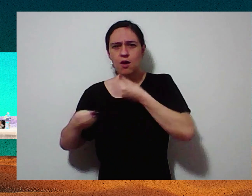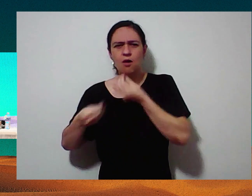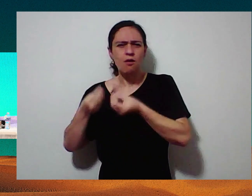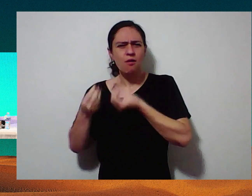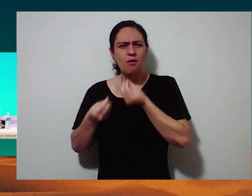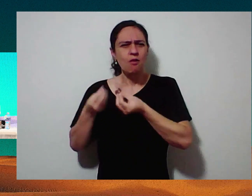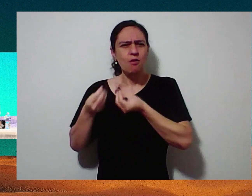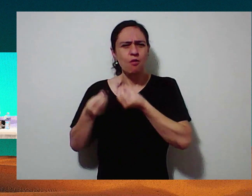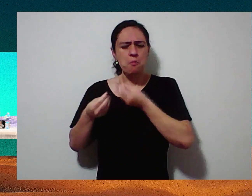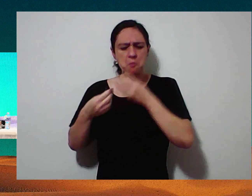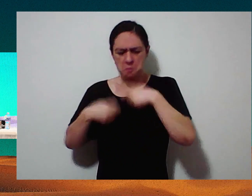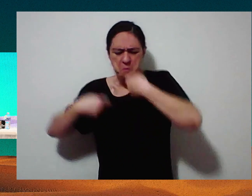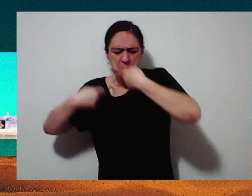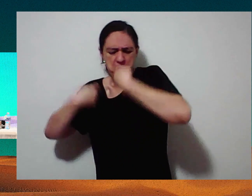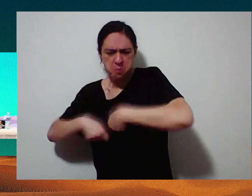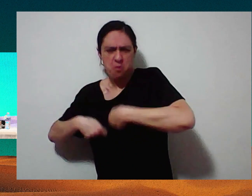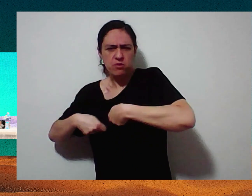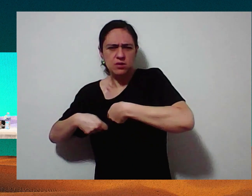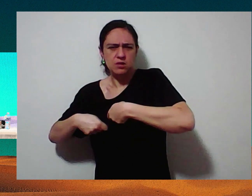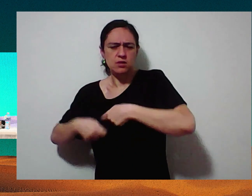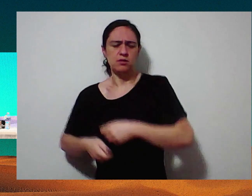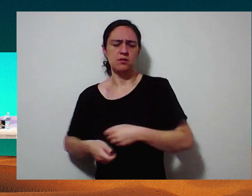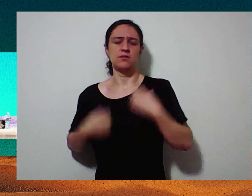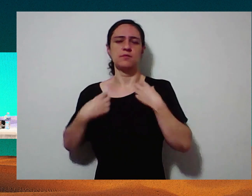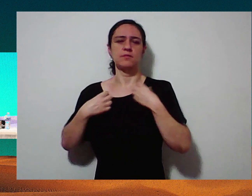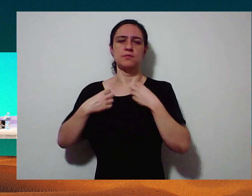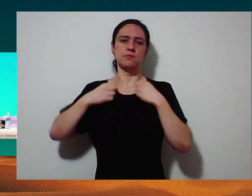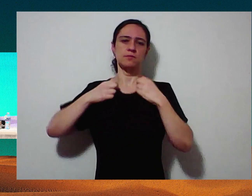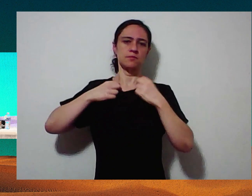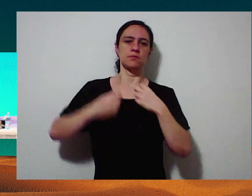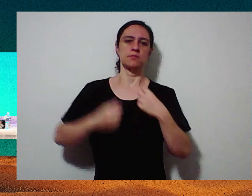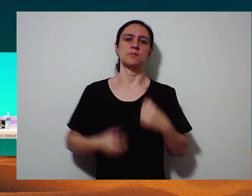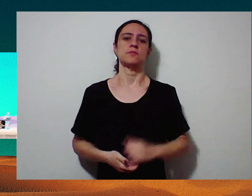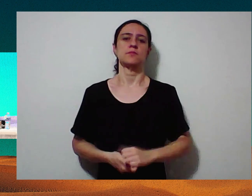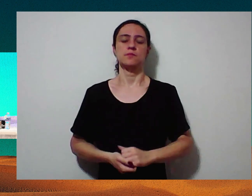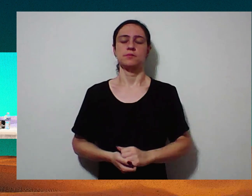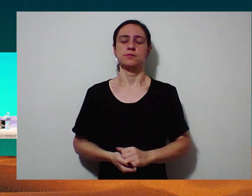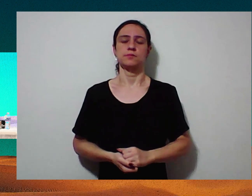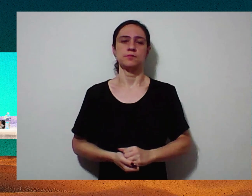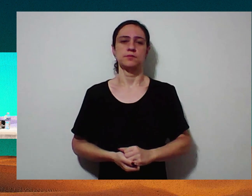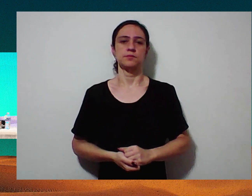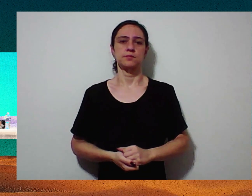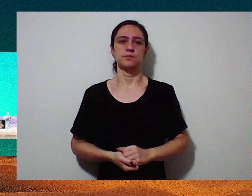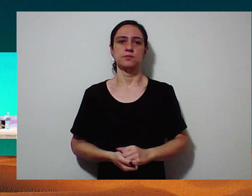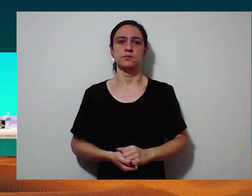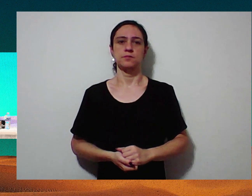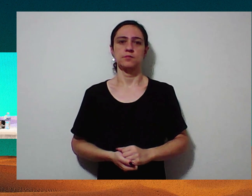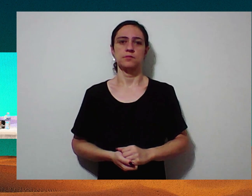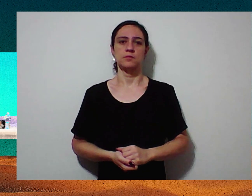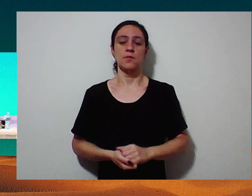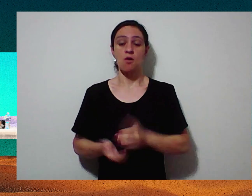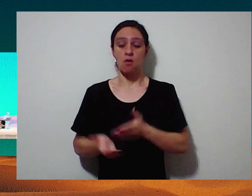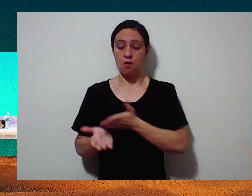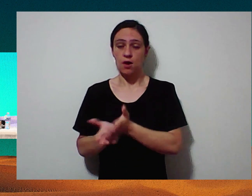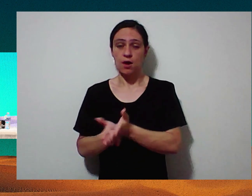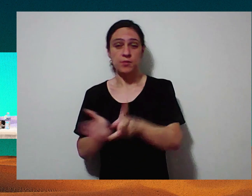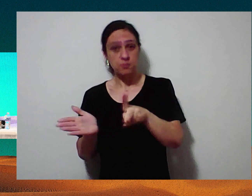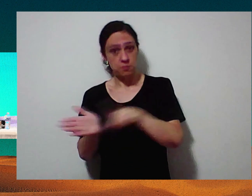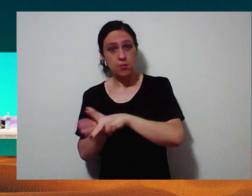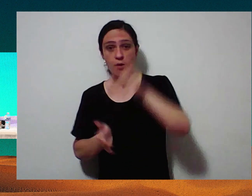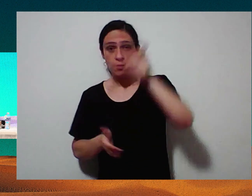the beginning, he rules through ambition for power. É o caminho que ele tomou. That's the path he took.